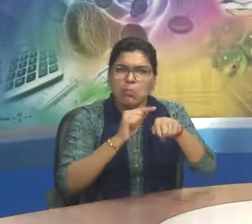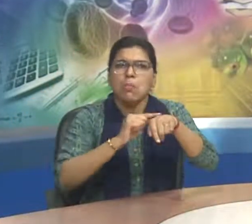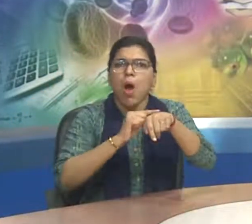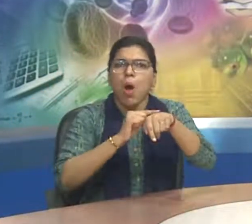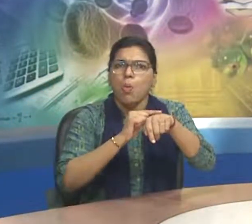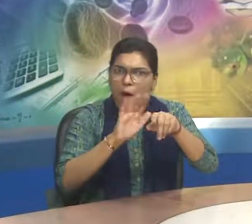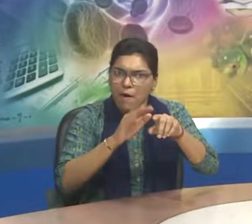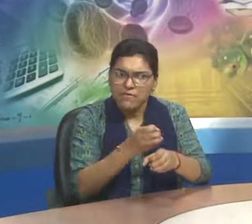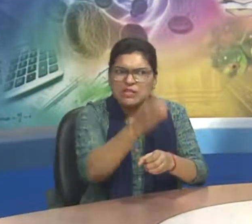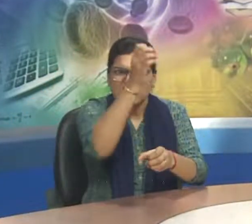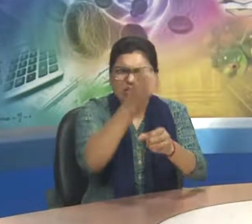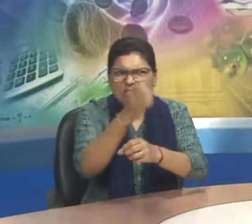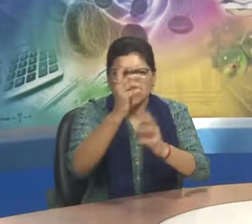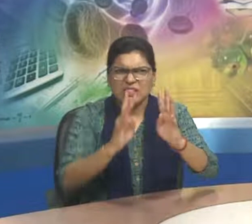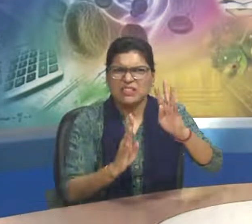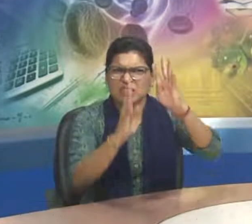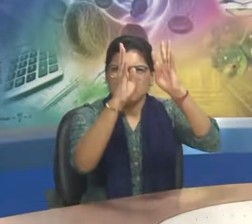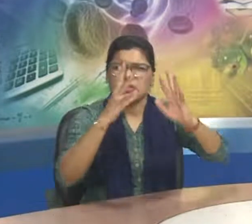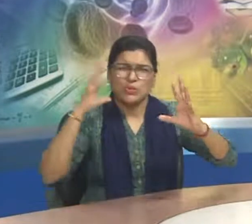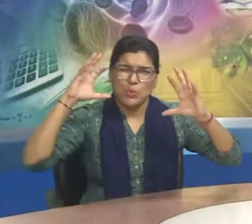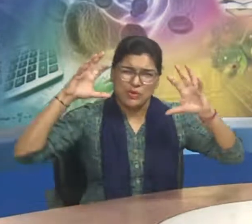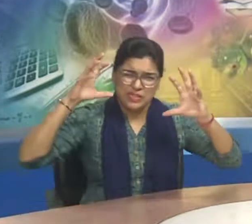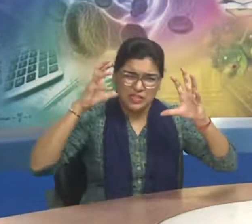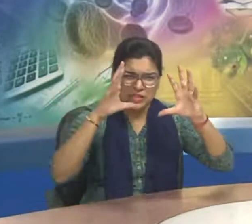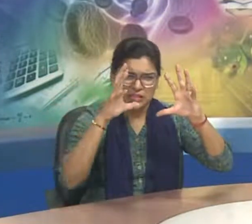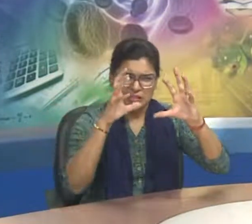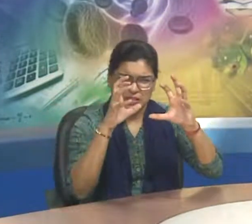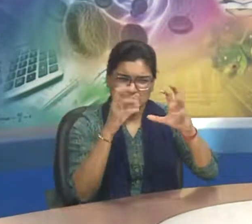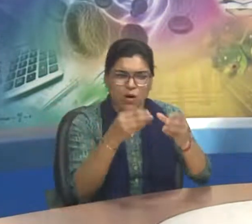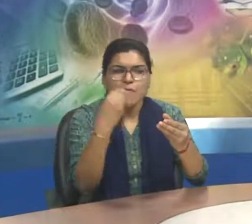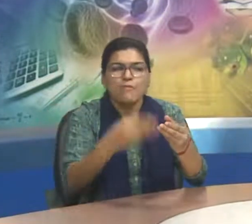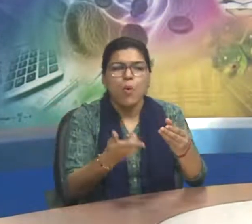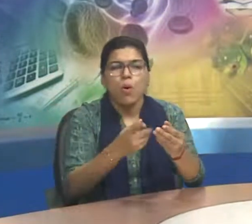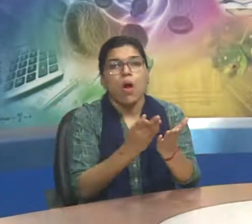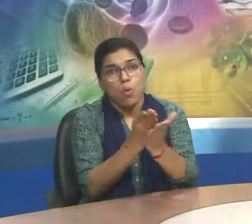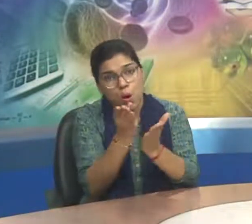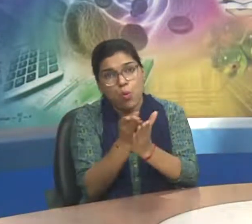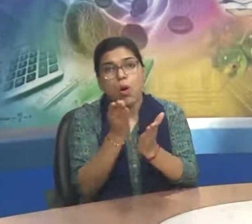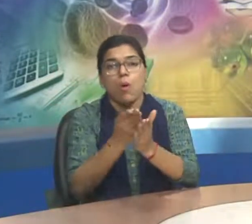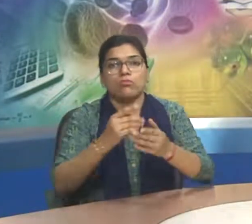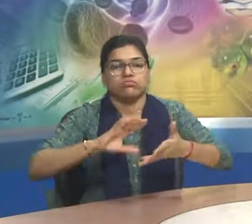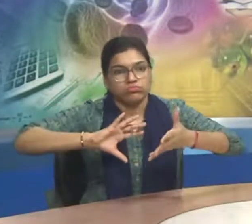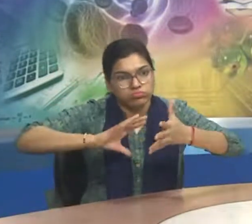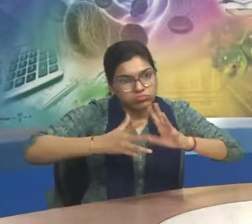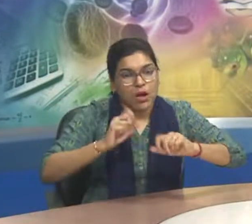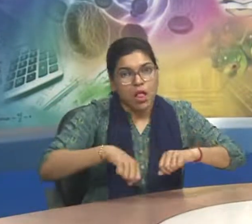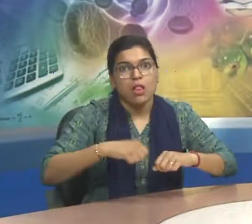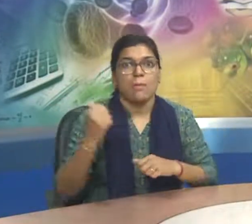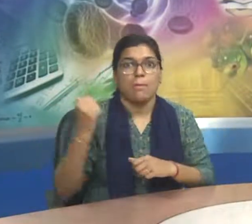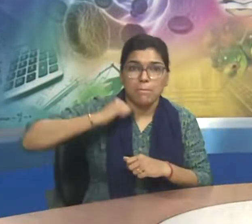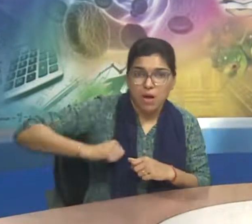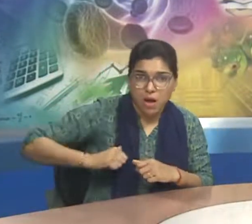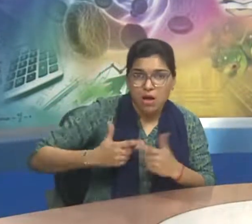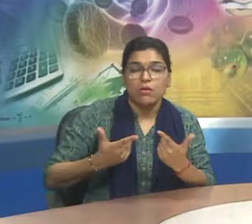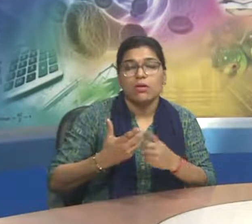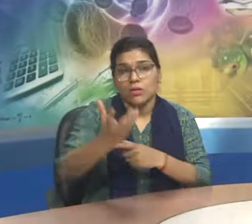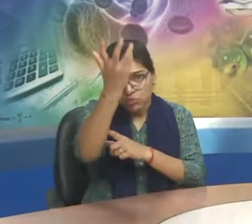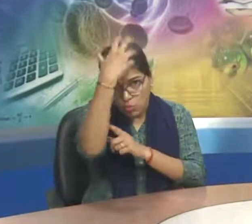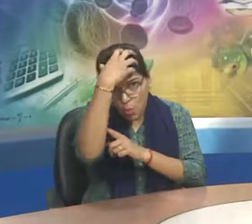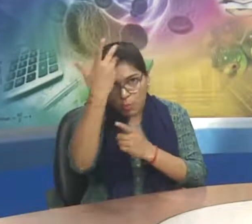And also rubber, resin, woods. These are some plants products which are used for making different articles used in